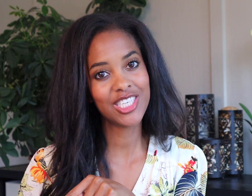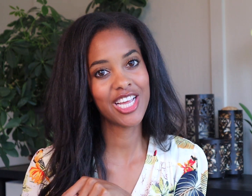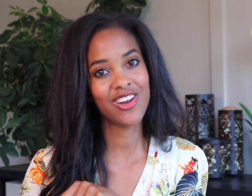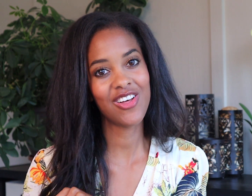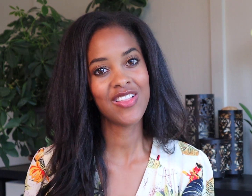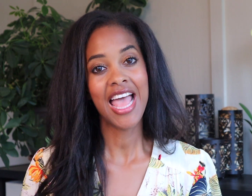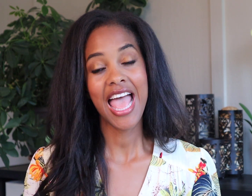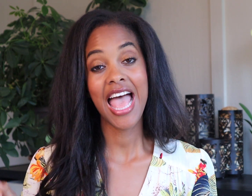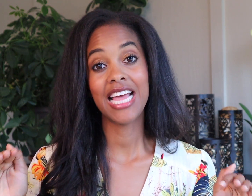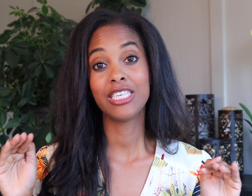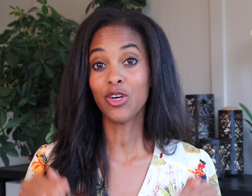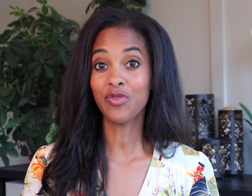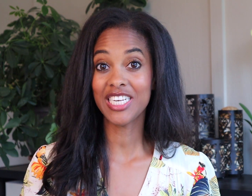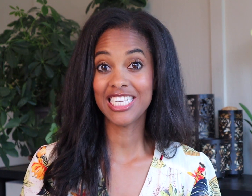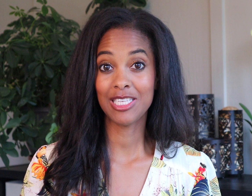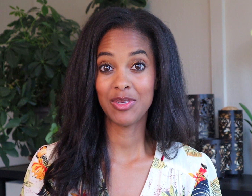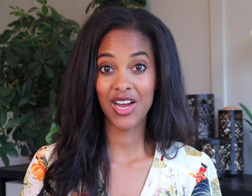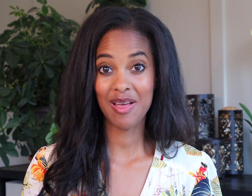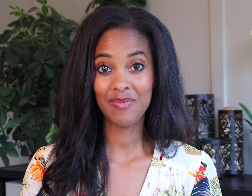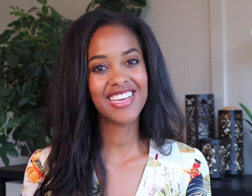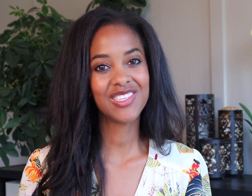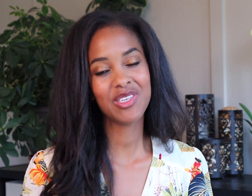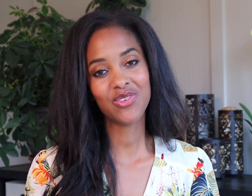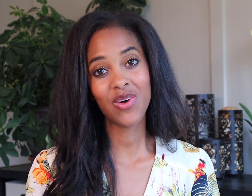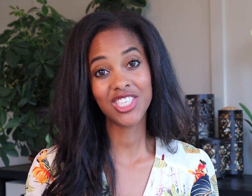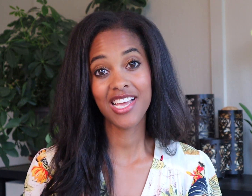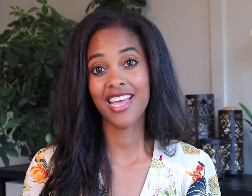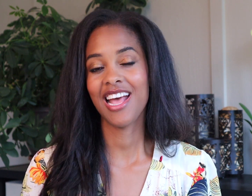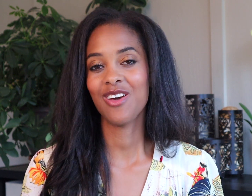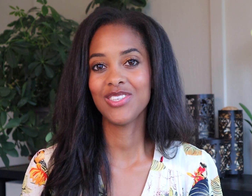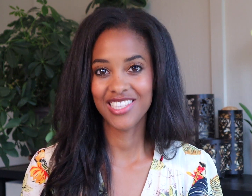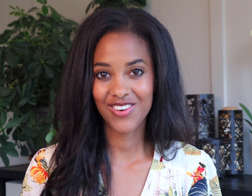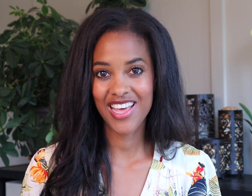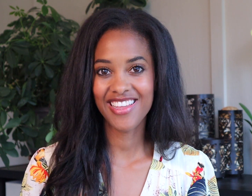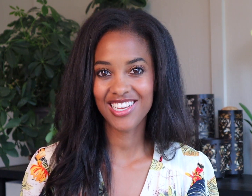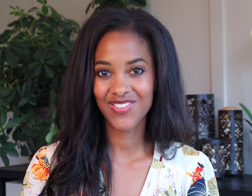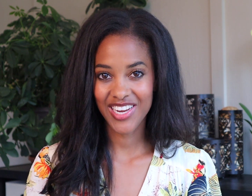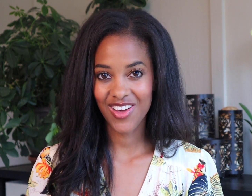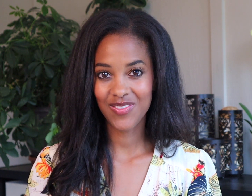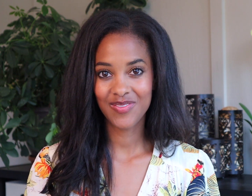channel. And don't forget to subscribe. Thanks so much for watching, and I will see you in the next video.